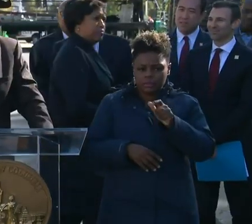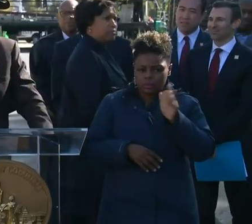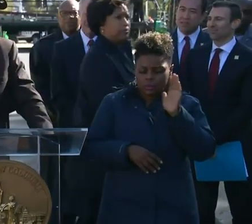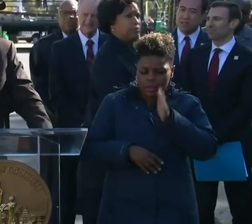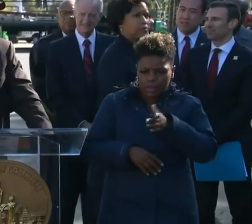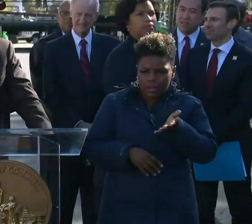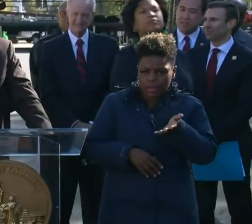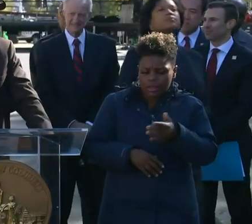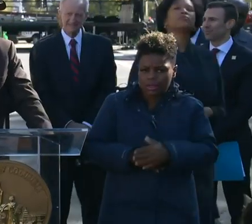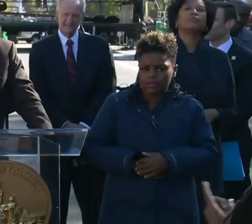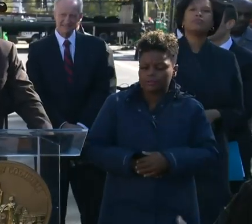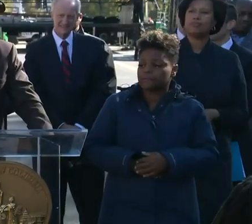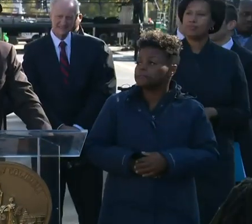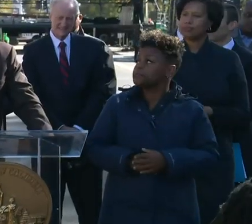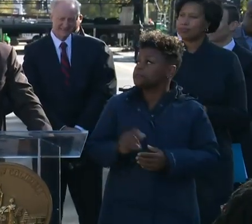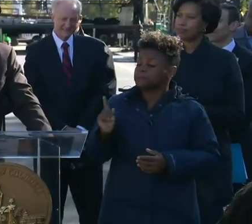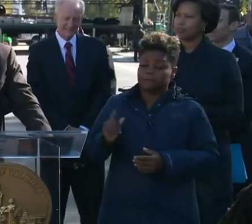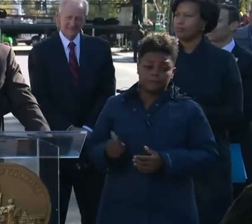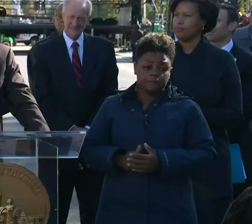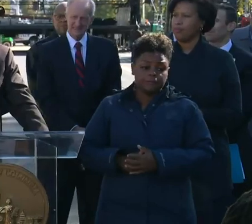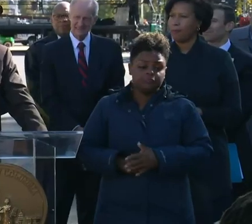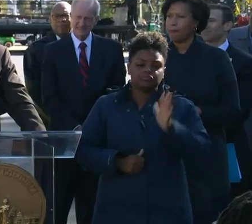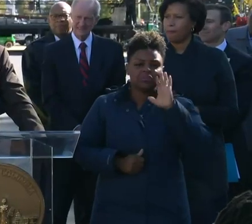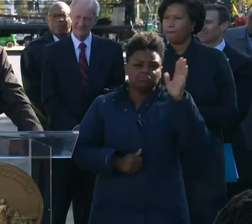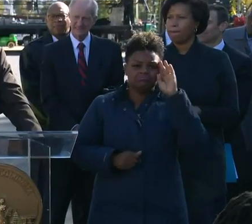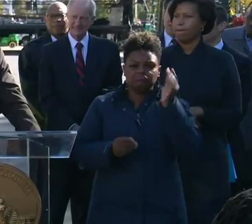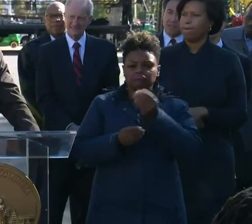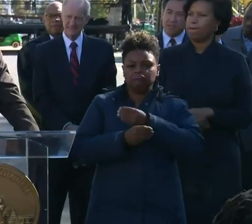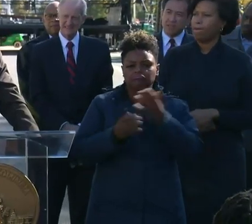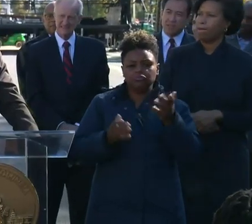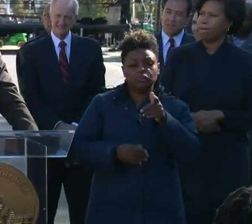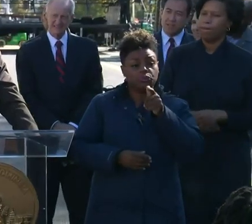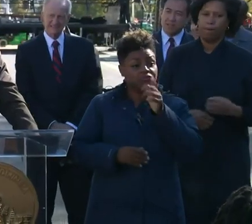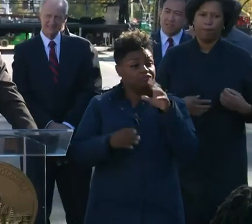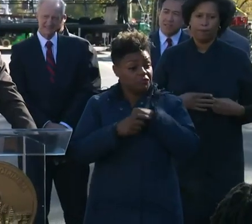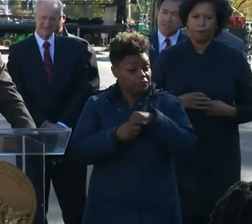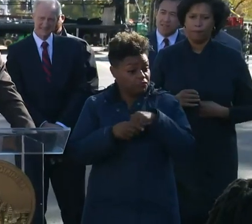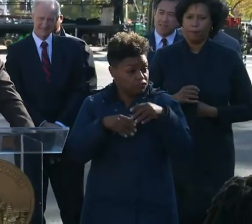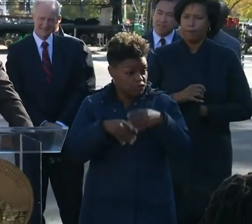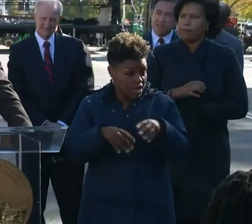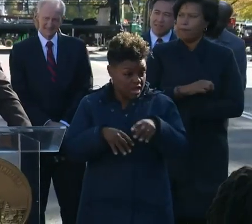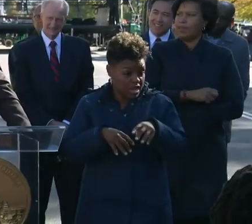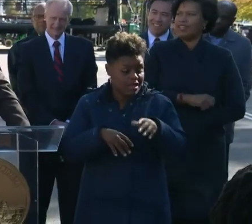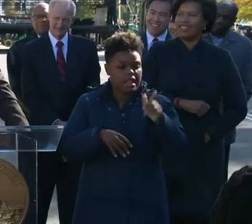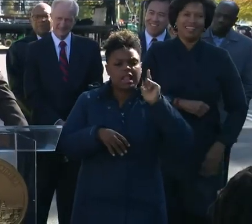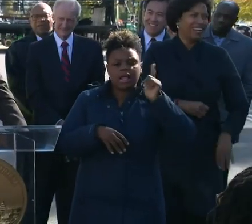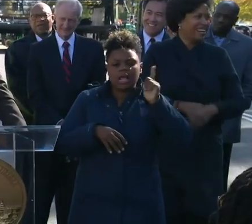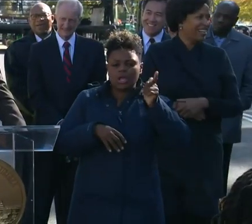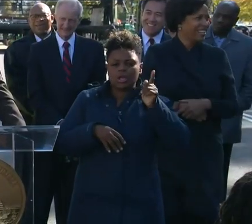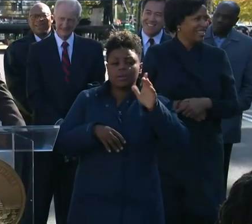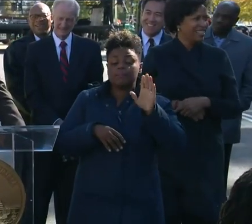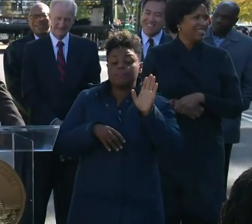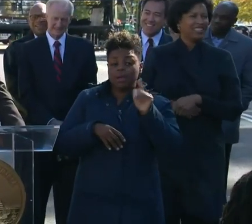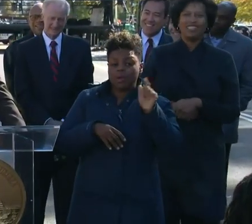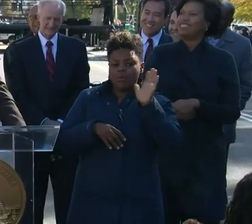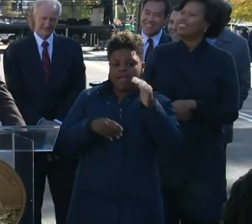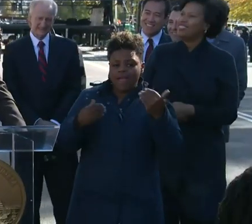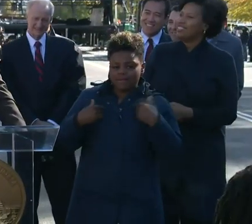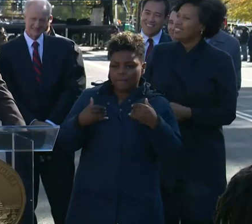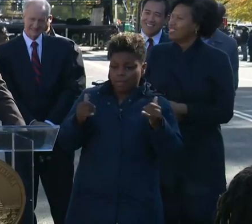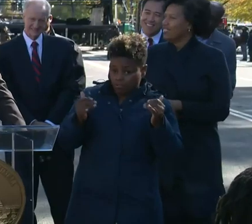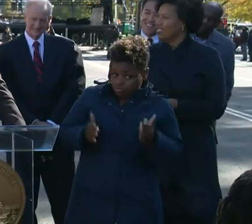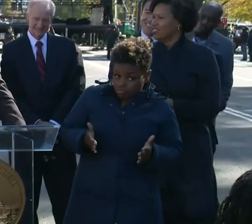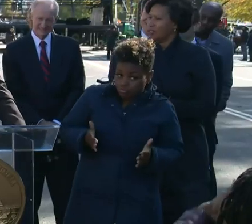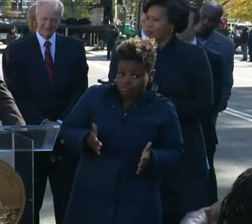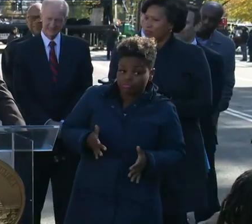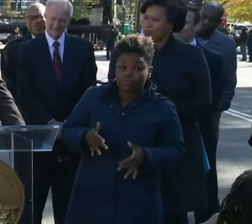releasing information about who's in the parade later, but I can tell you, of course, it'll feature our players and the trophy. Our general manager and the